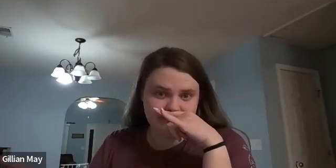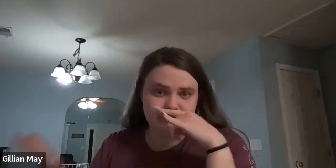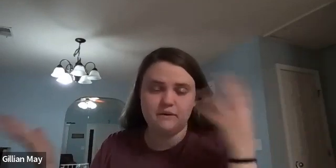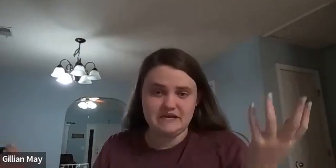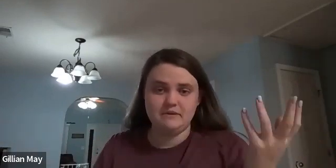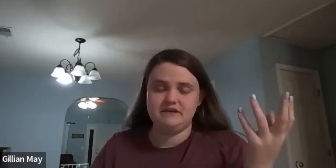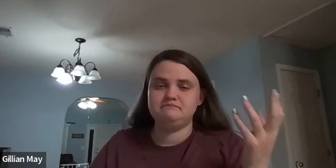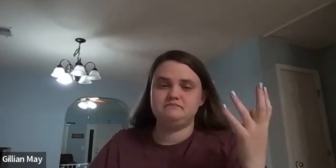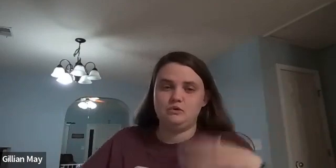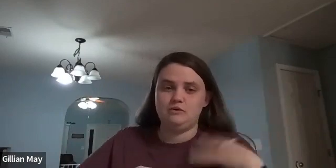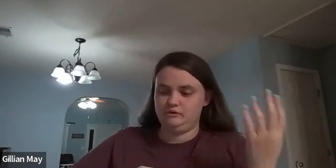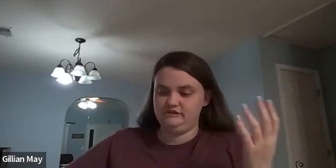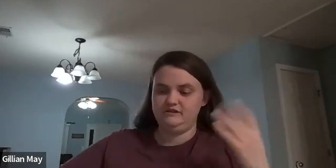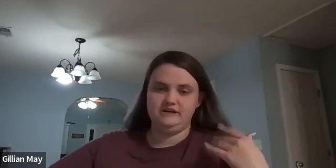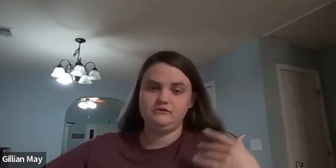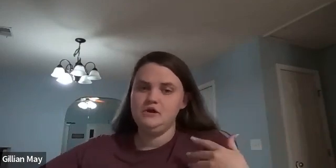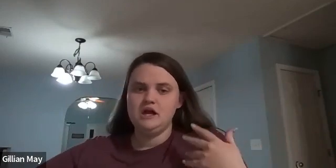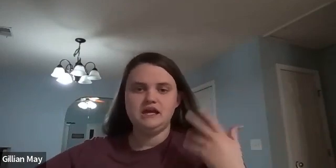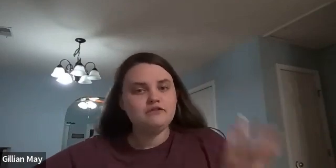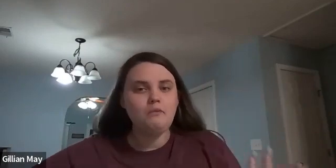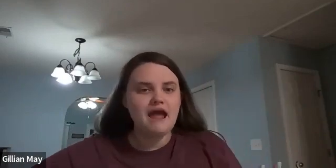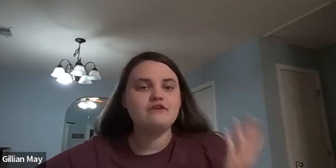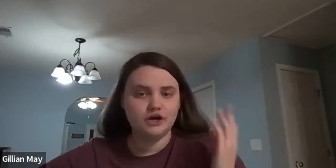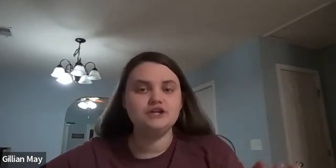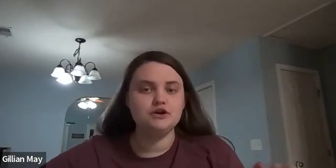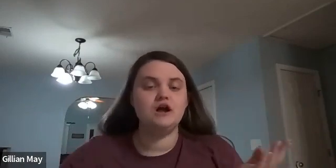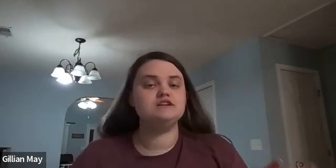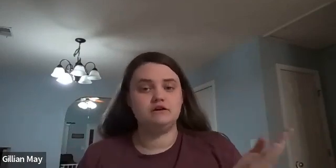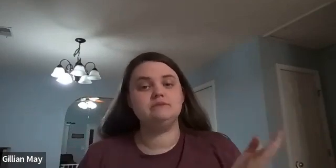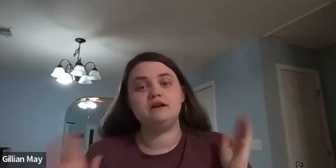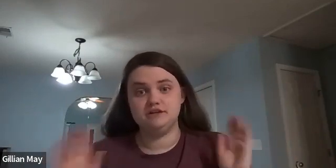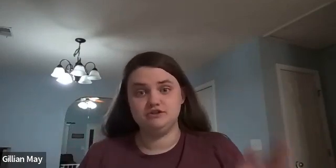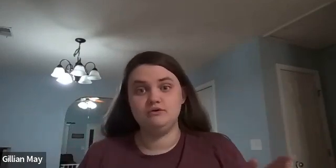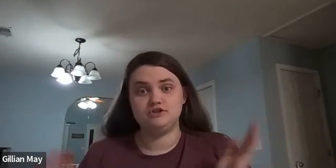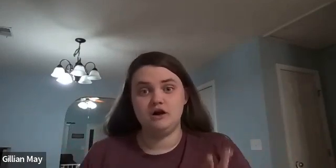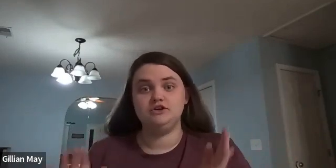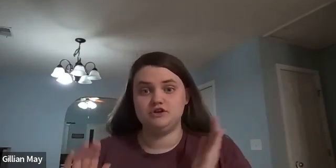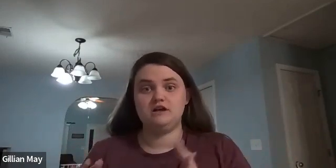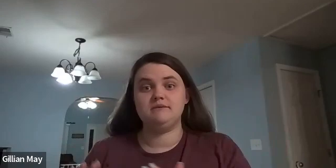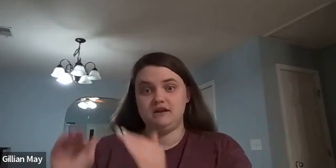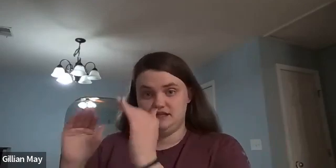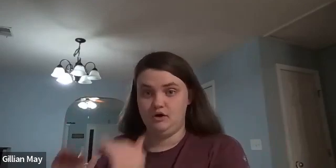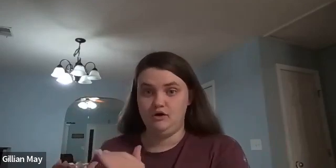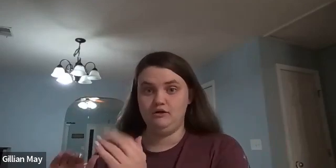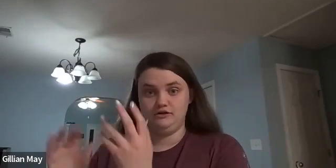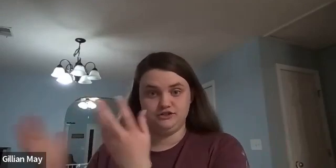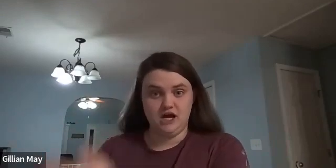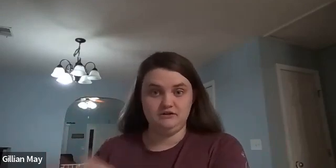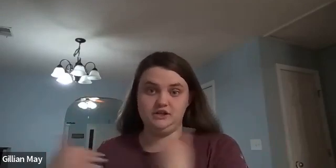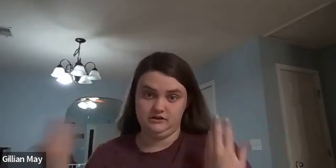That was kind of my big ordeal. Either way, they're going to know you're not talking about an adult. You're talking about a smaller child, a young